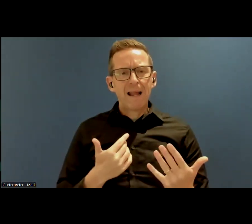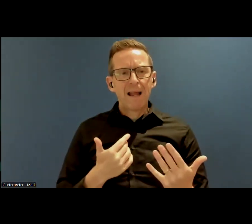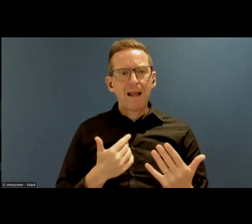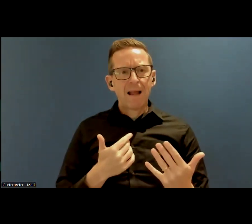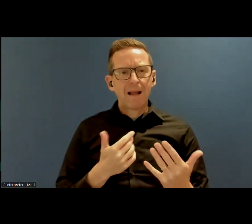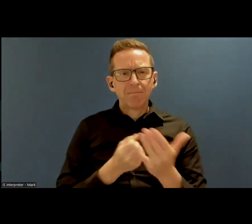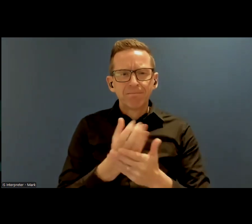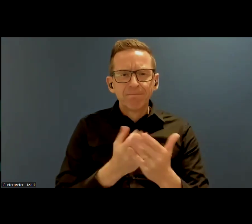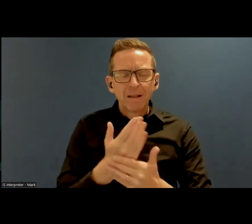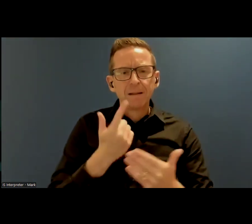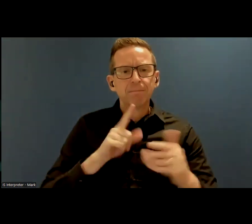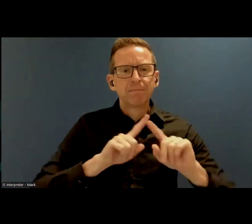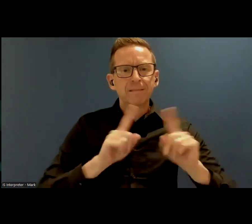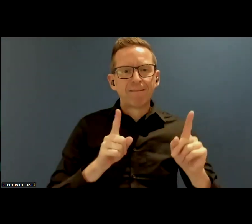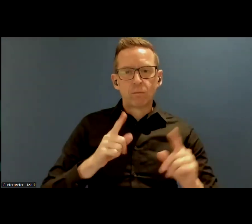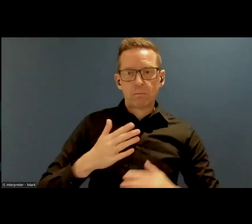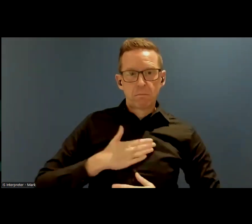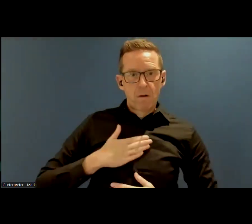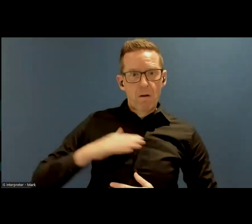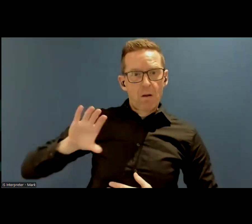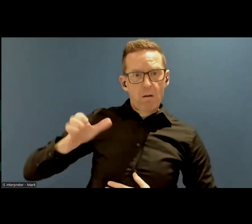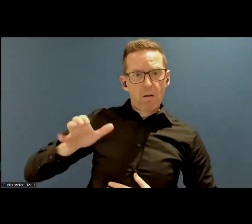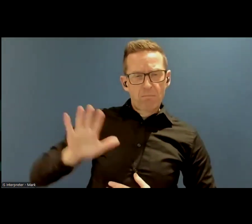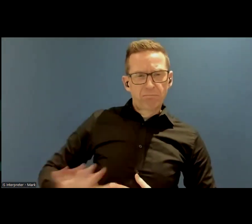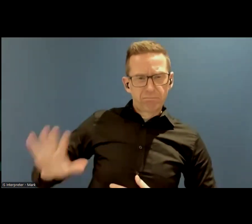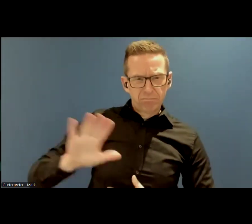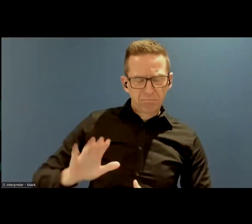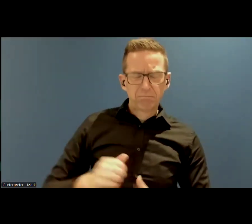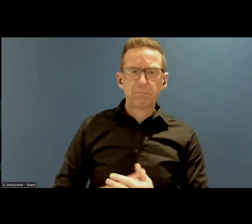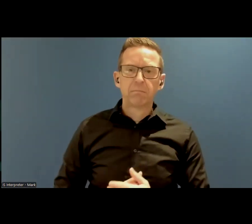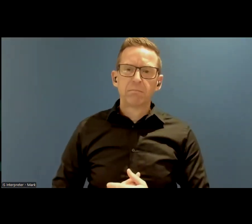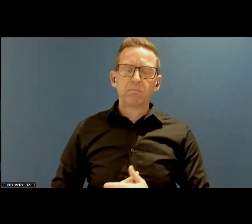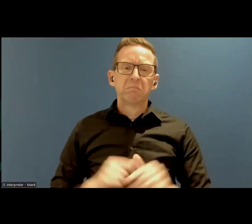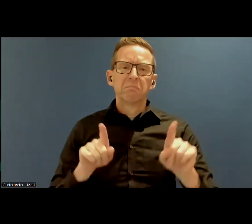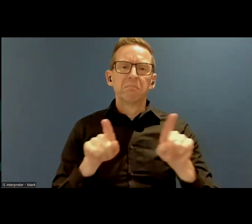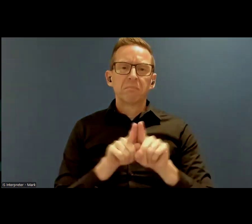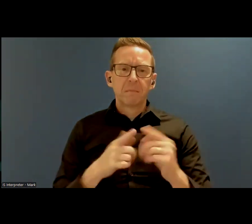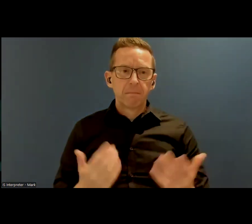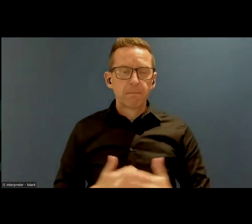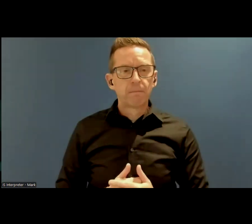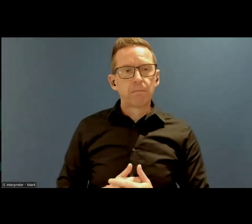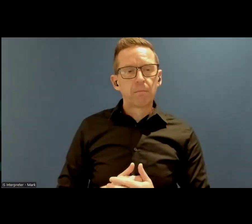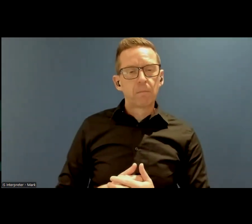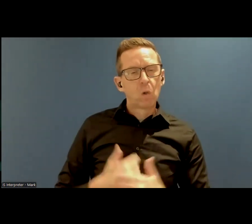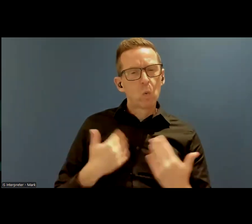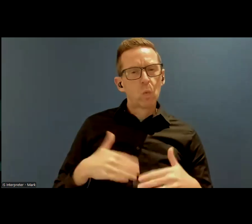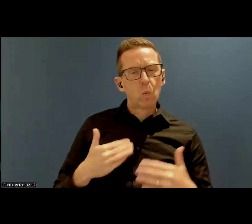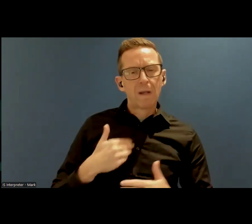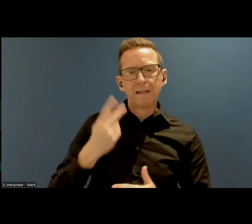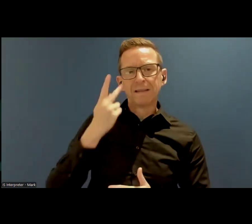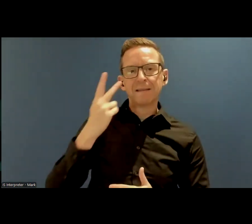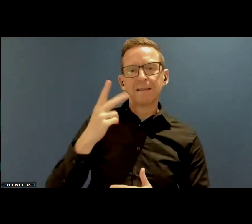the region. So some of the issues, for example, have been targeted to